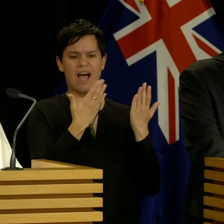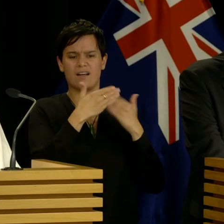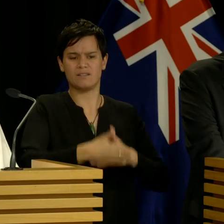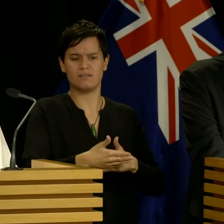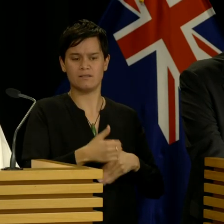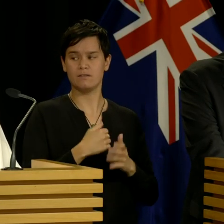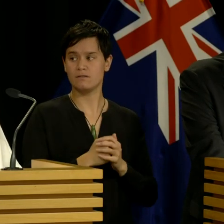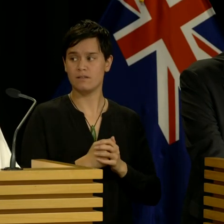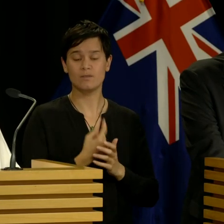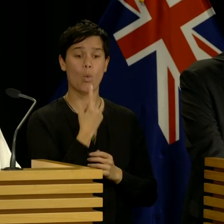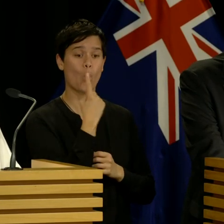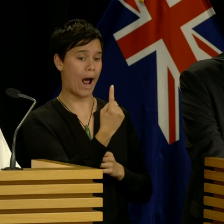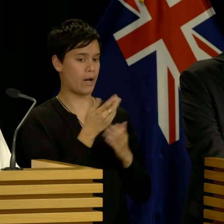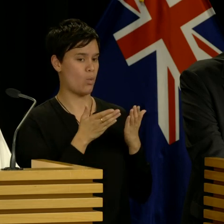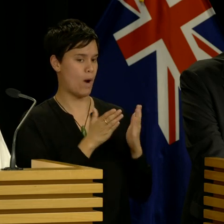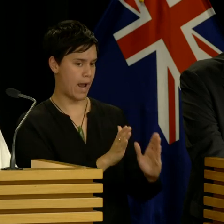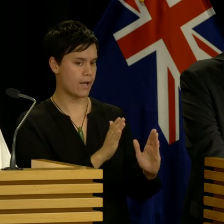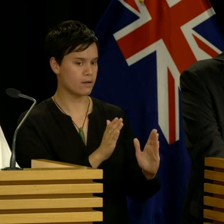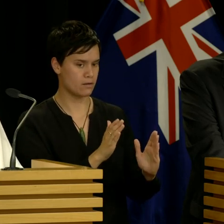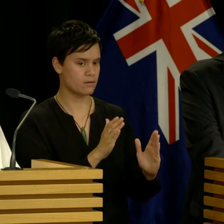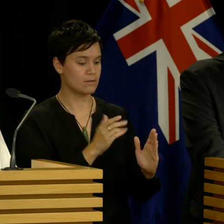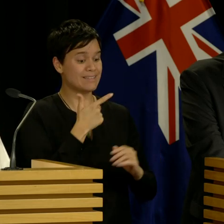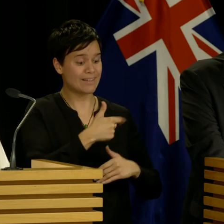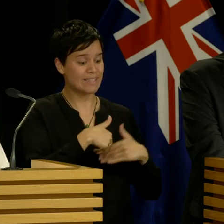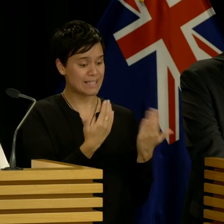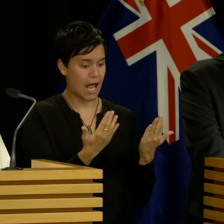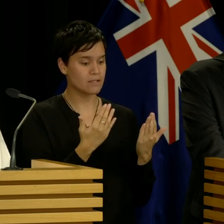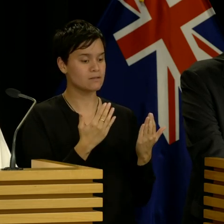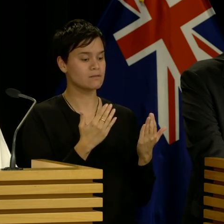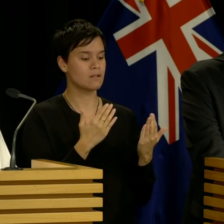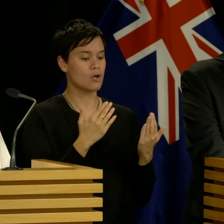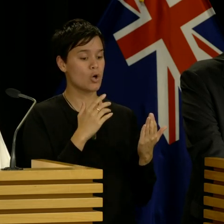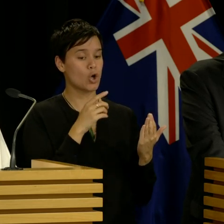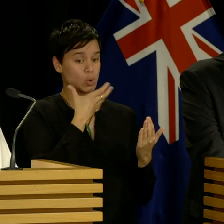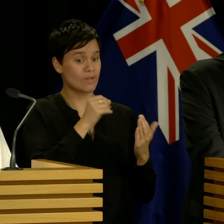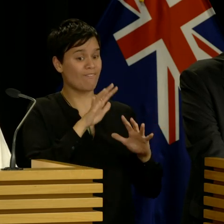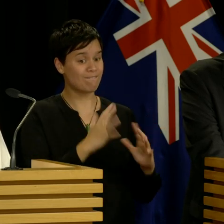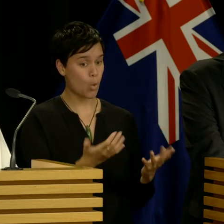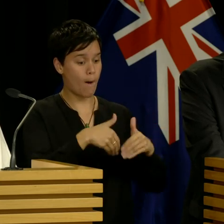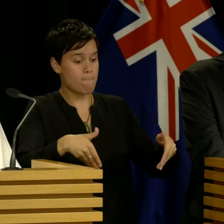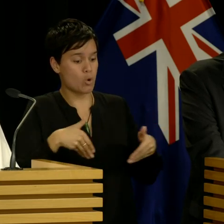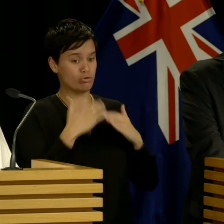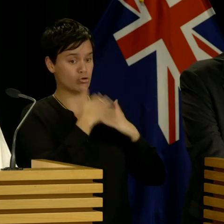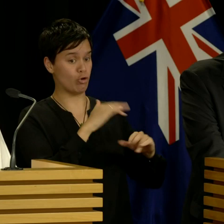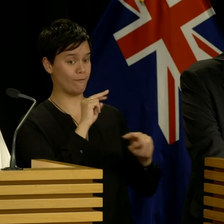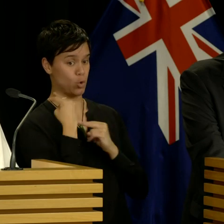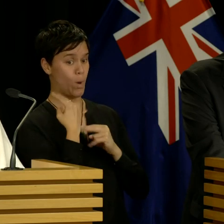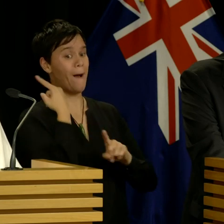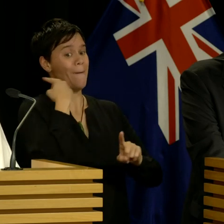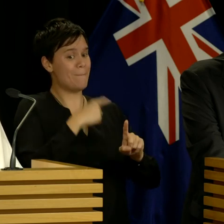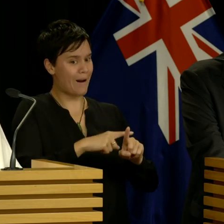we can use to not only review our existing border restrictions, but assess whether or not wider